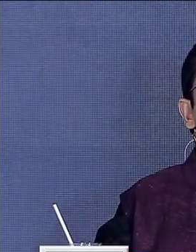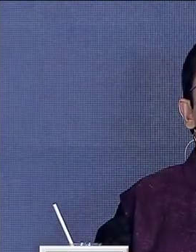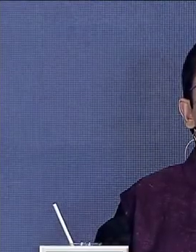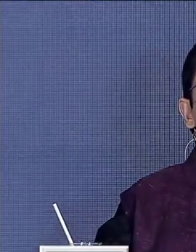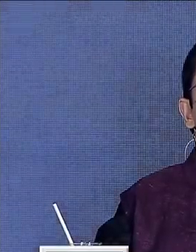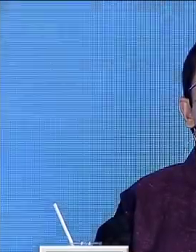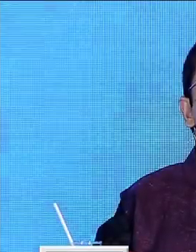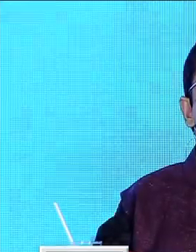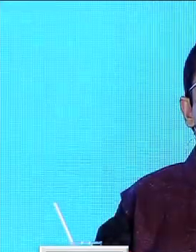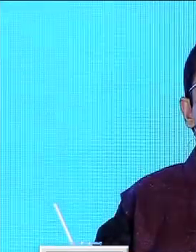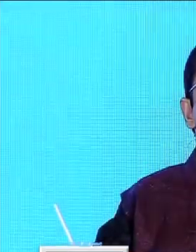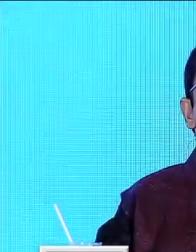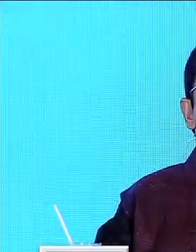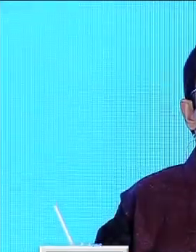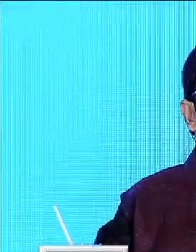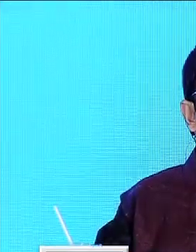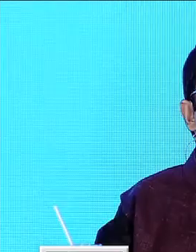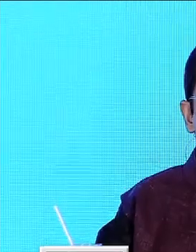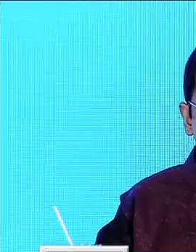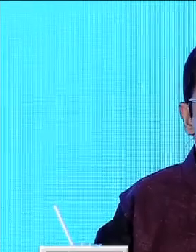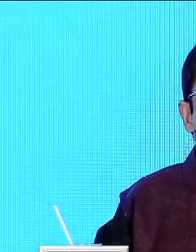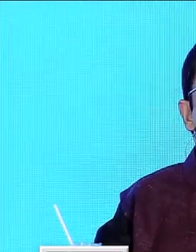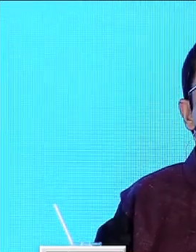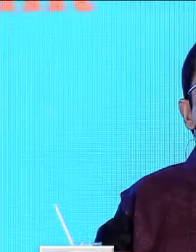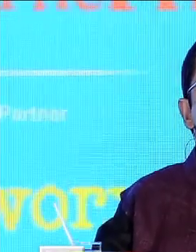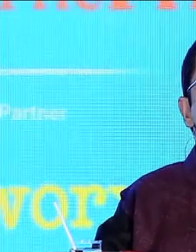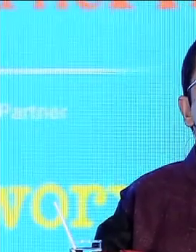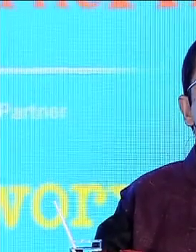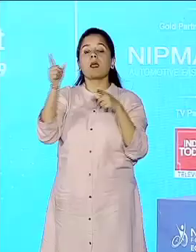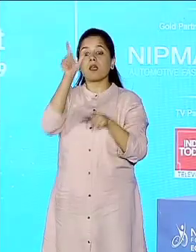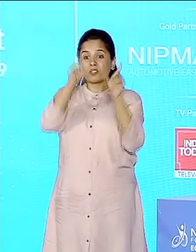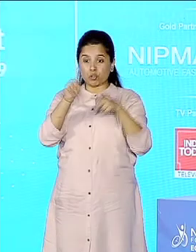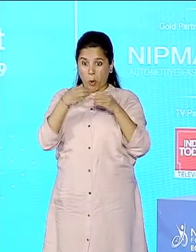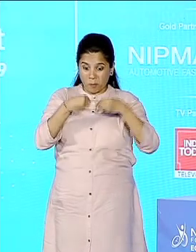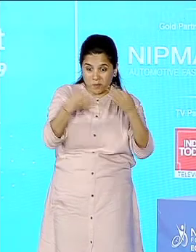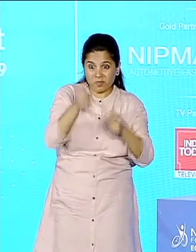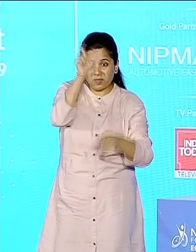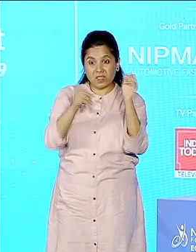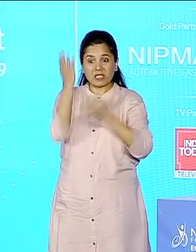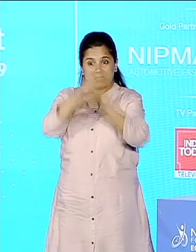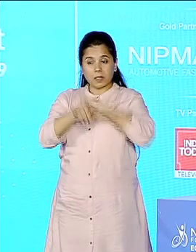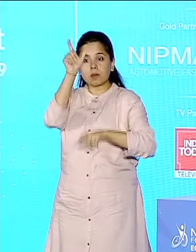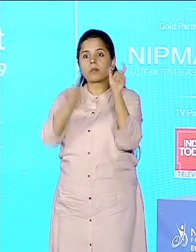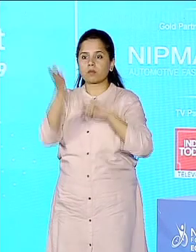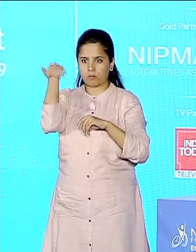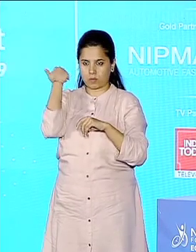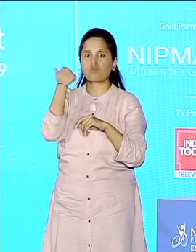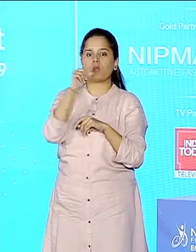first time in 2015 in one category, that is employment of persons with disabilities, where we received 11